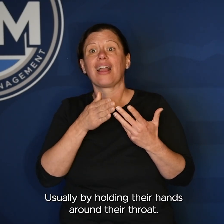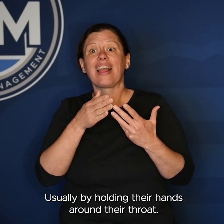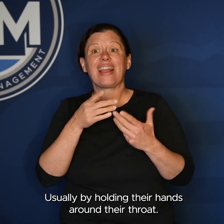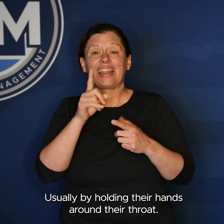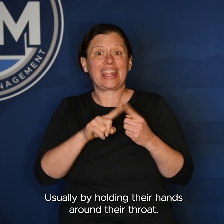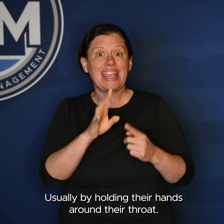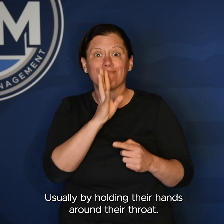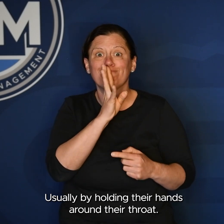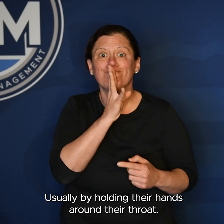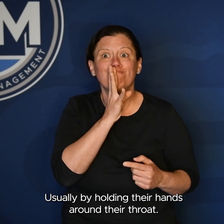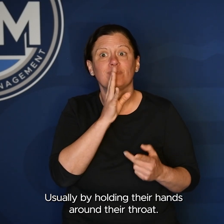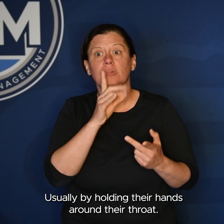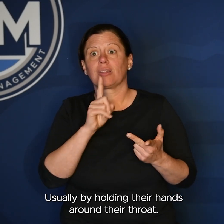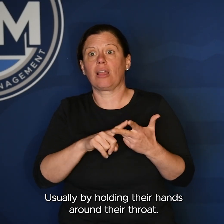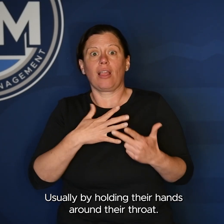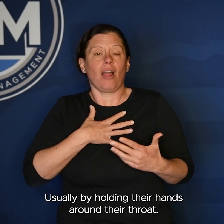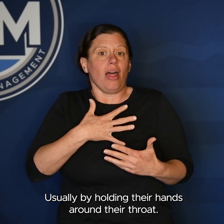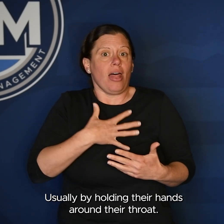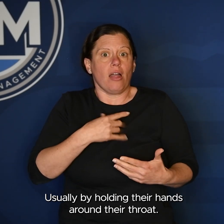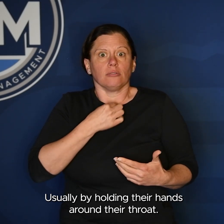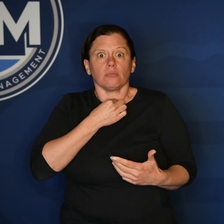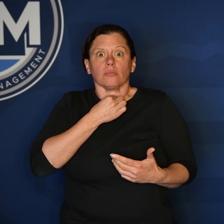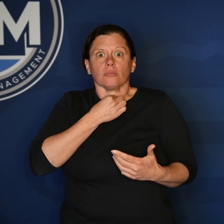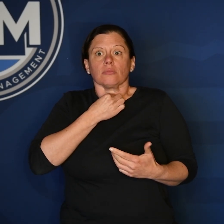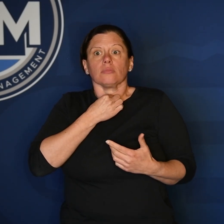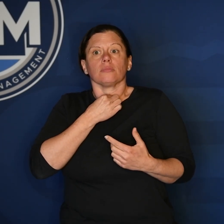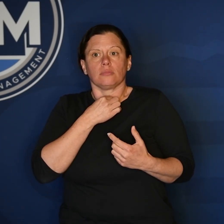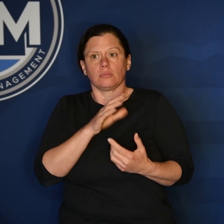by holding their hands around their throat.